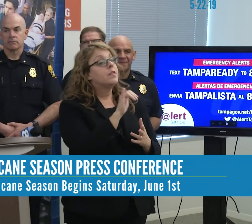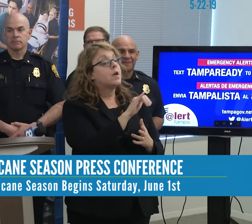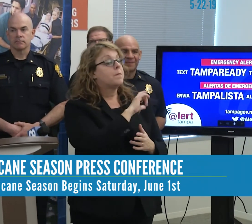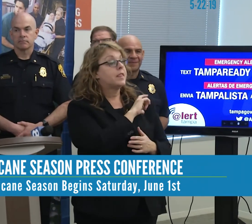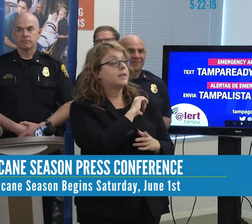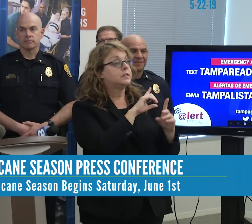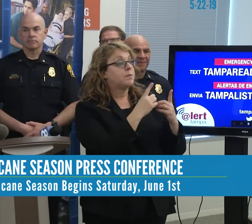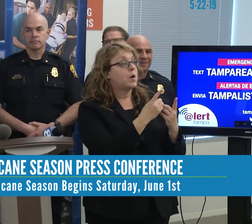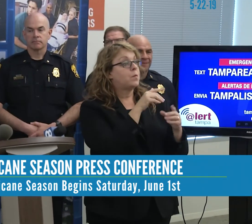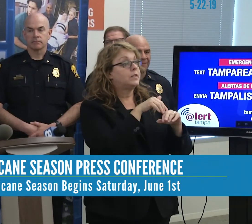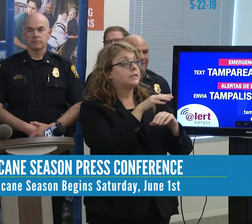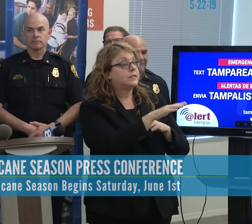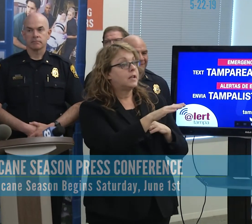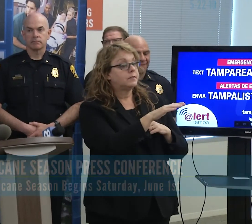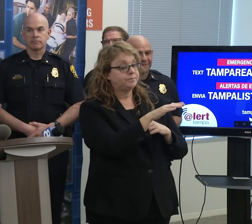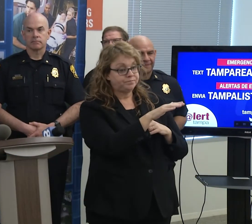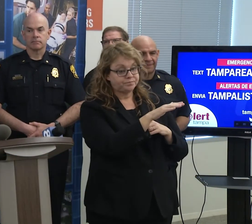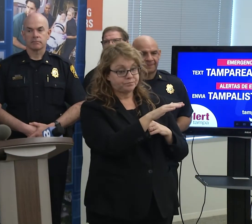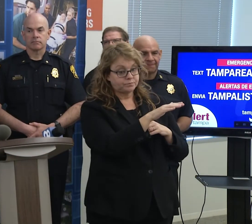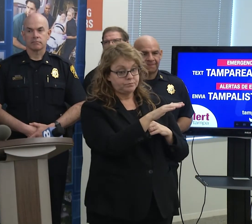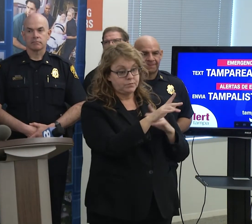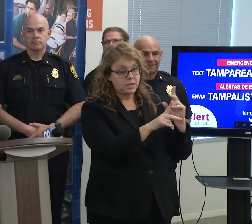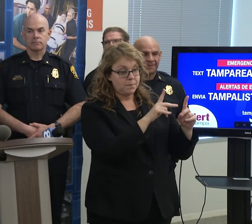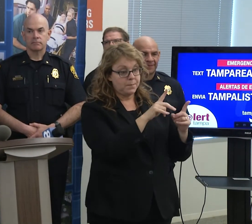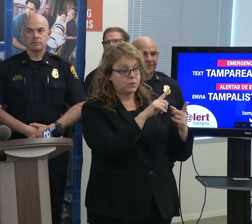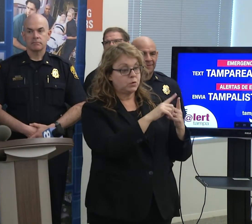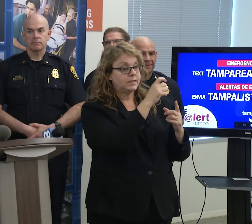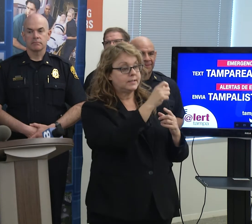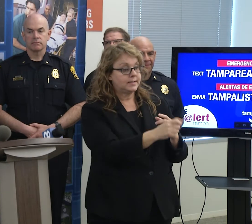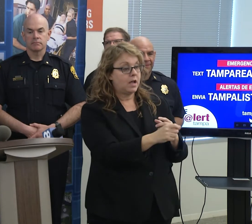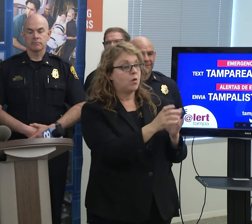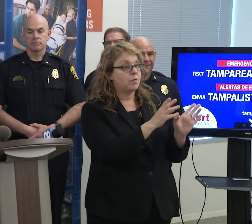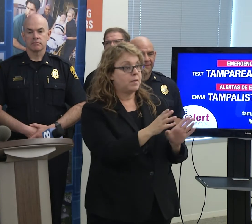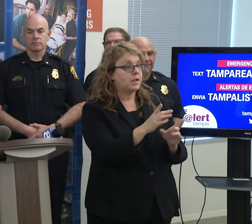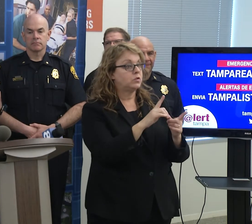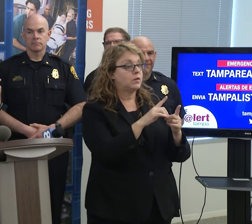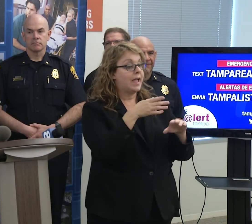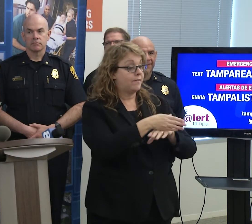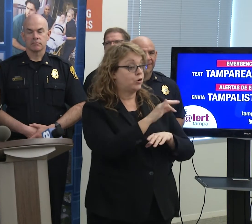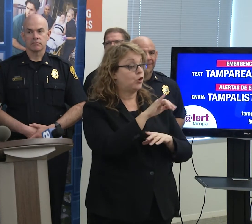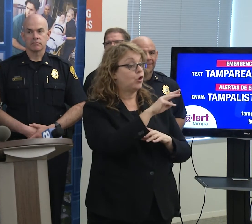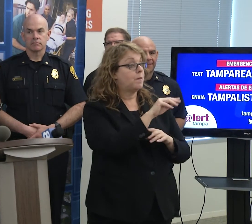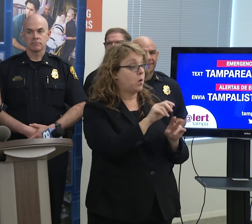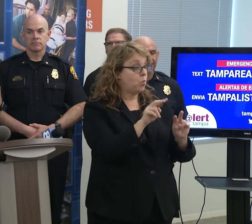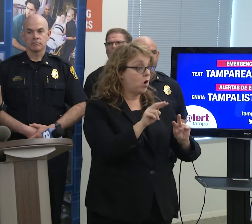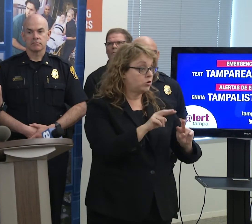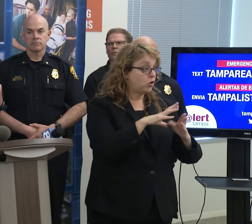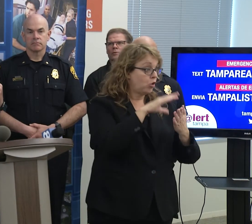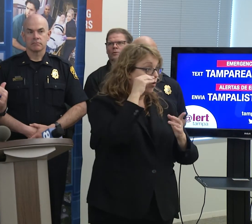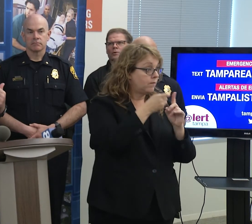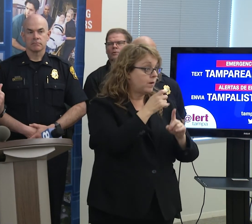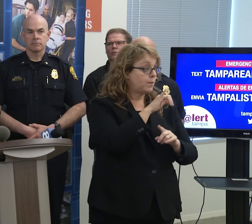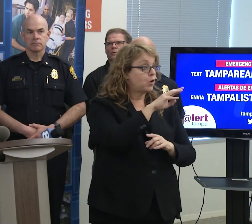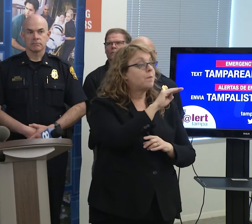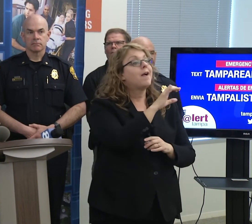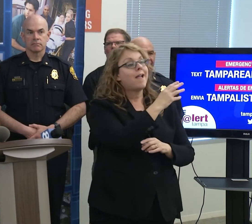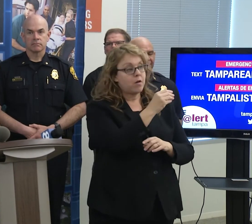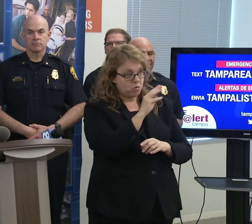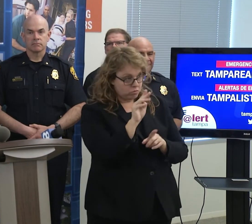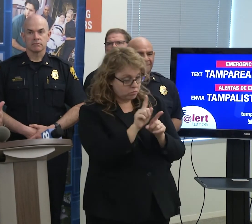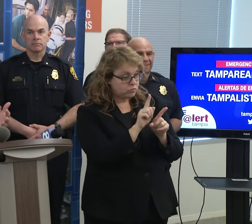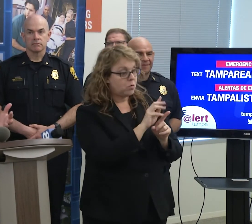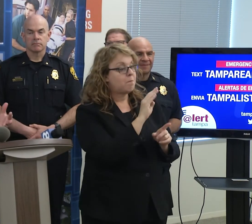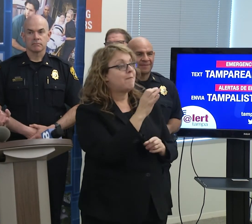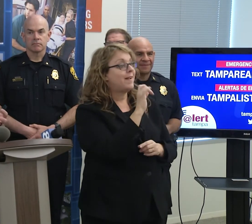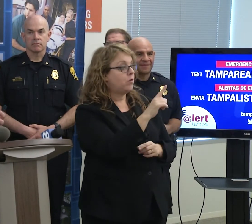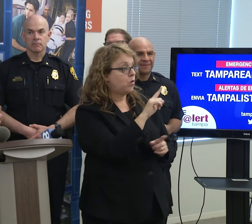police department, we sent a contingency down south after Irma, and then we did the same for Michael. And